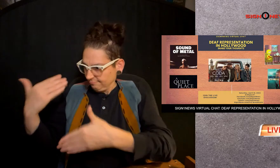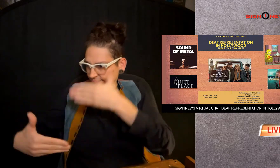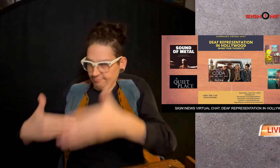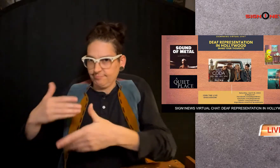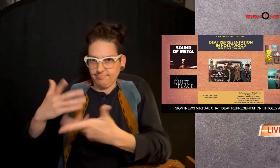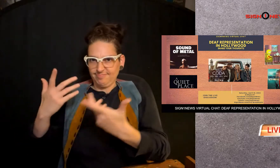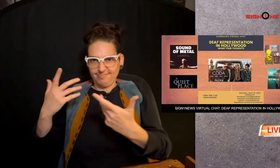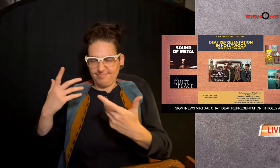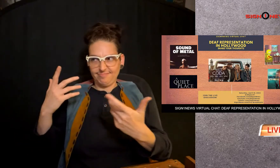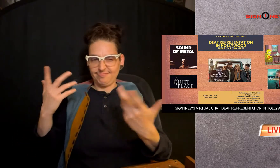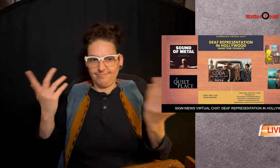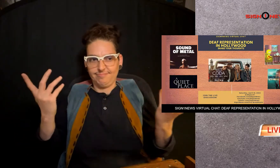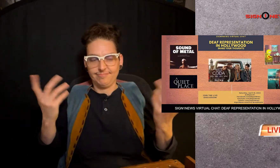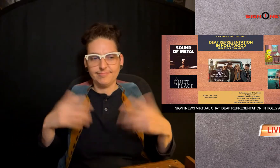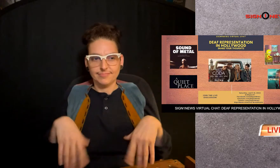just one after the other.